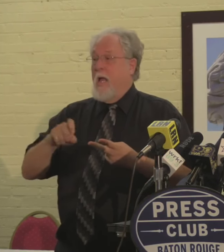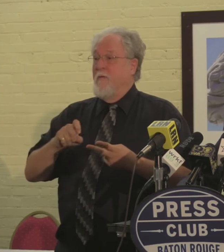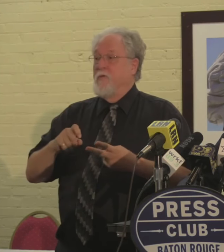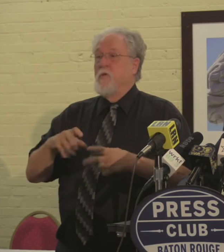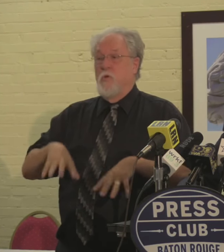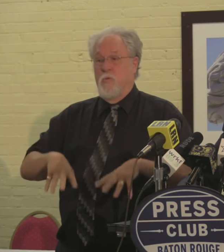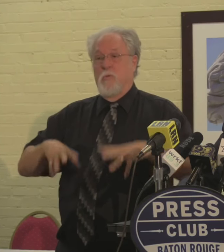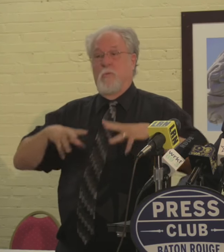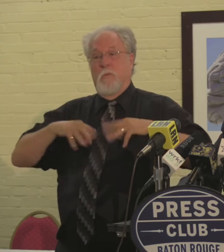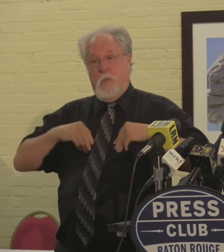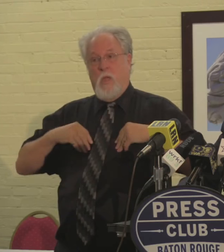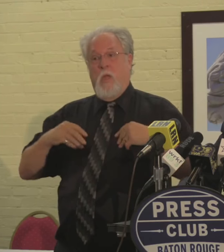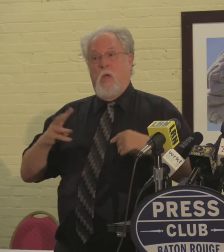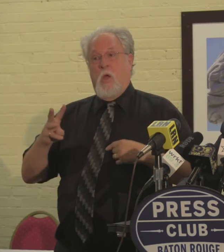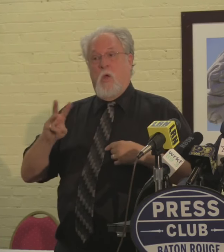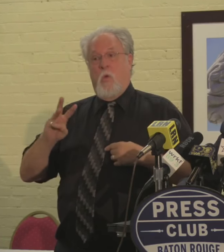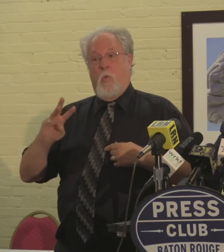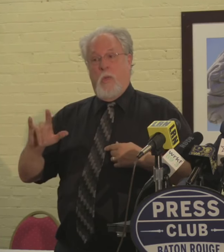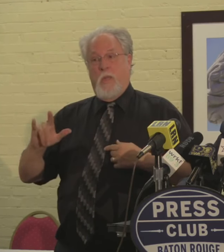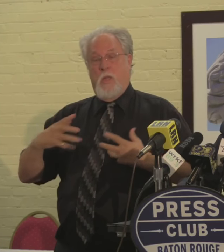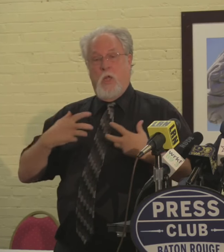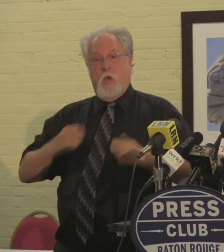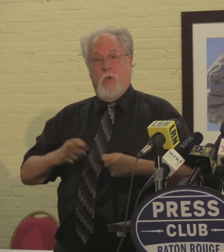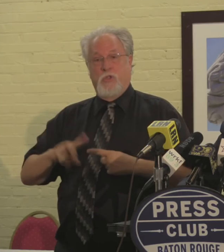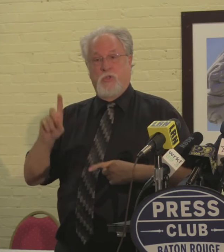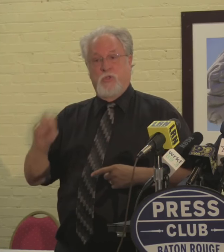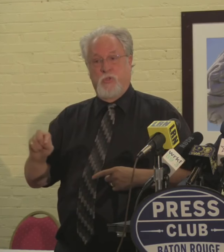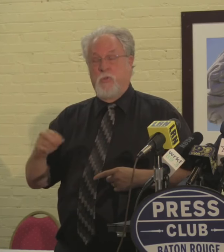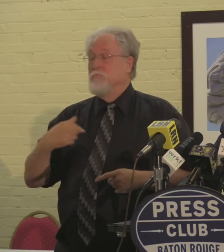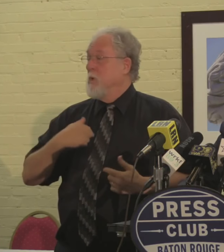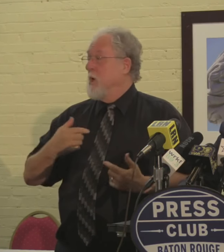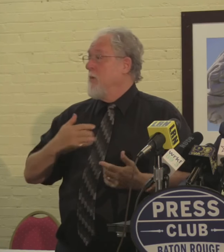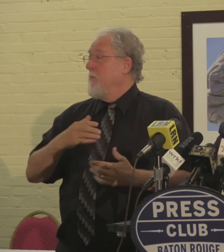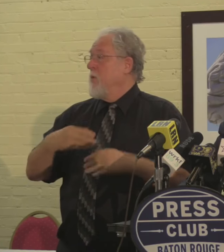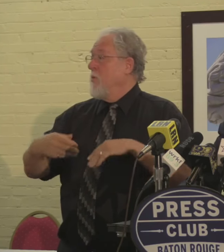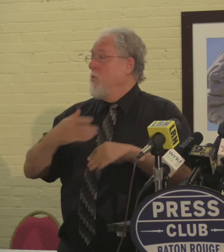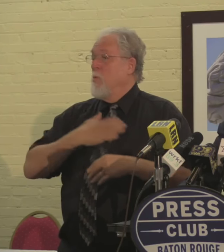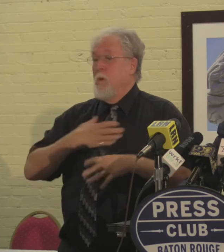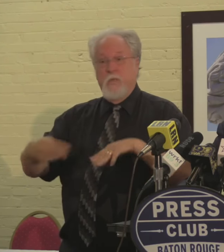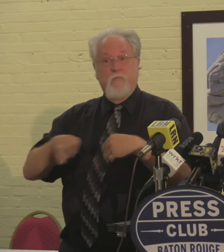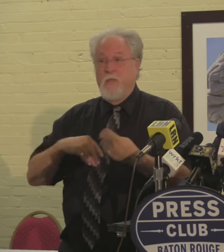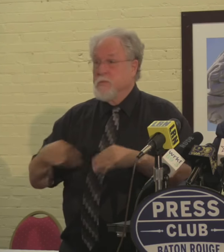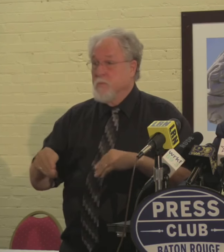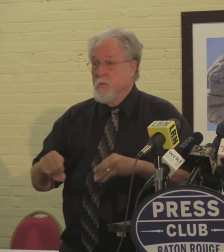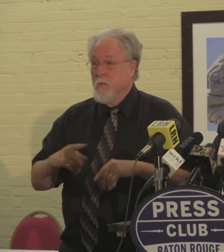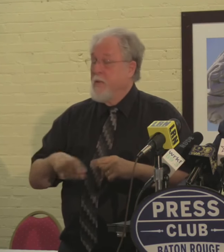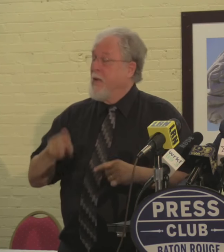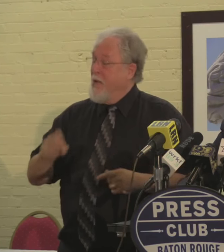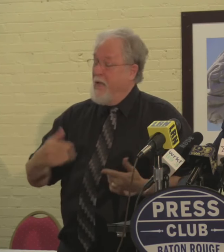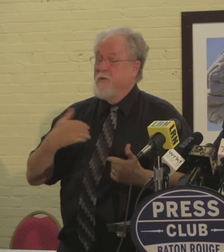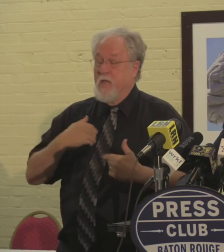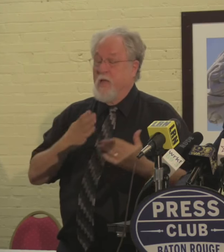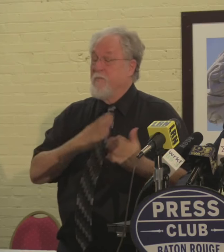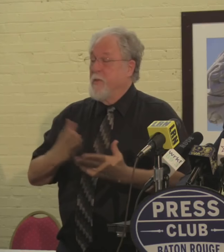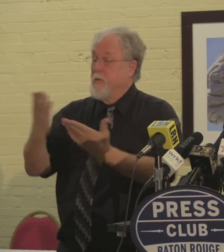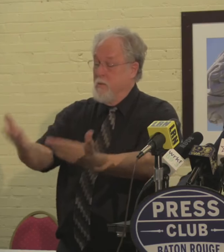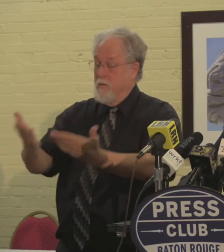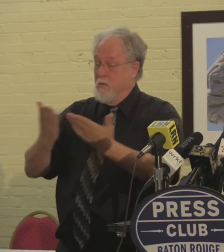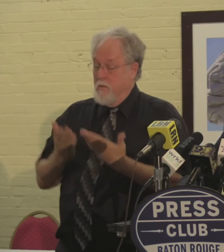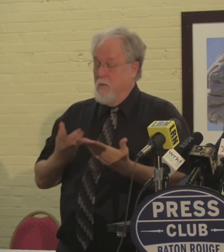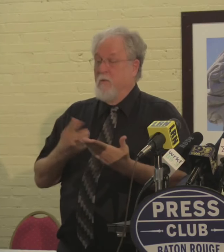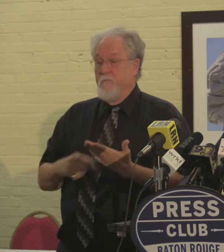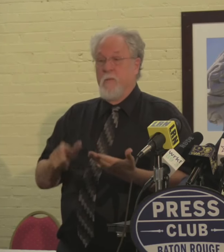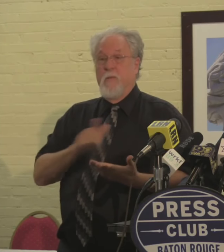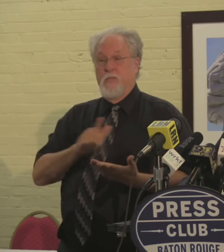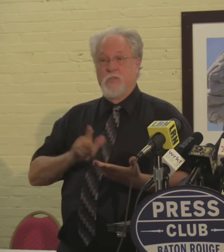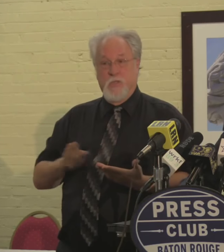will, the courage to get it done. I am willing to be flexible, but I have to have a plan from the legislature, something